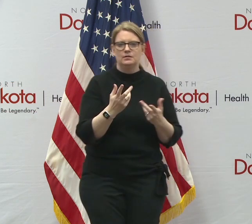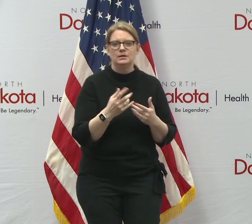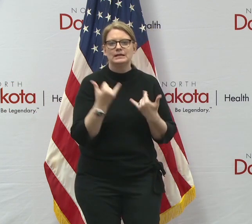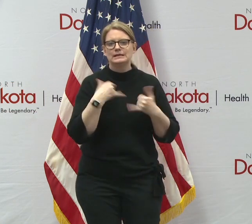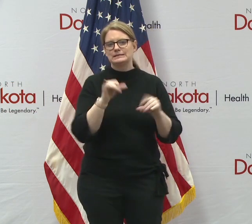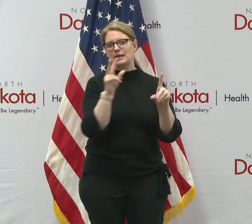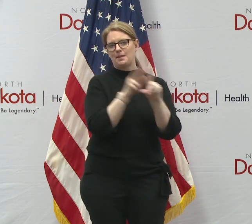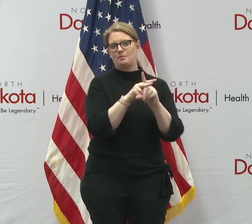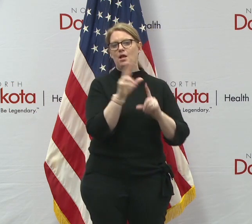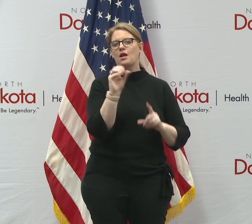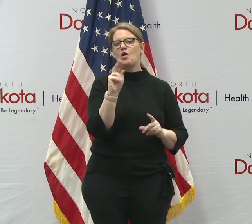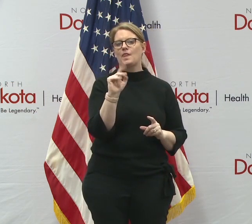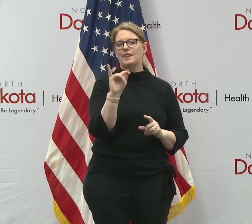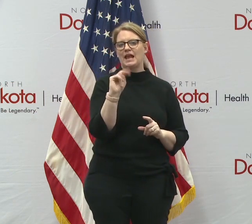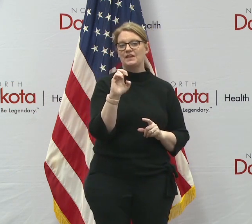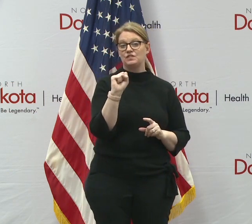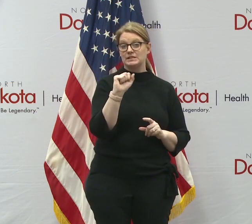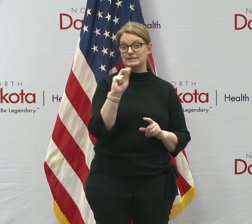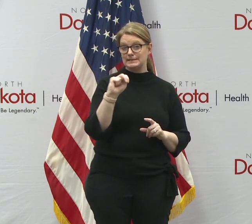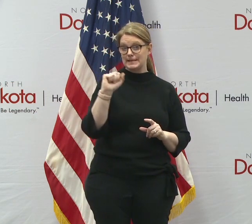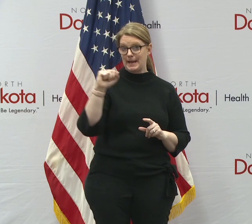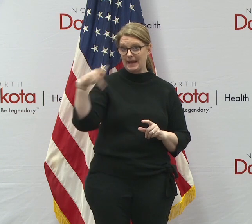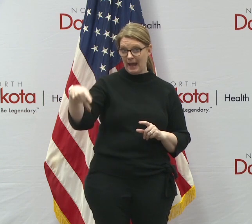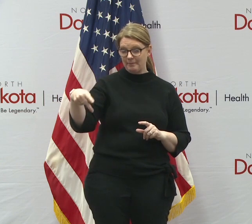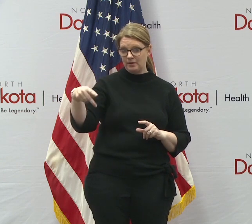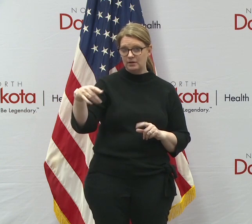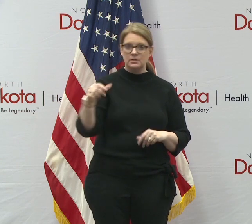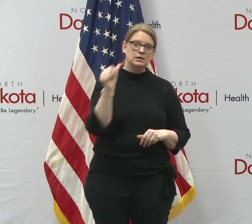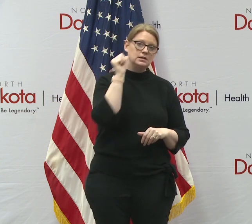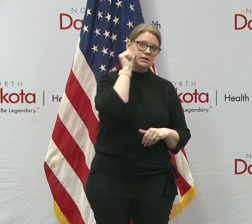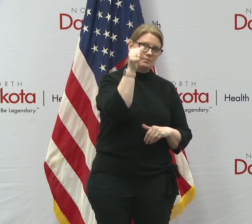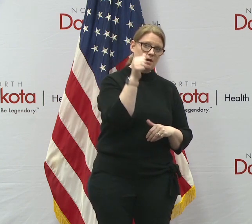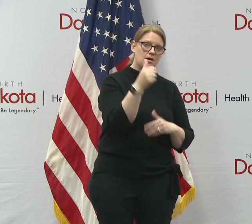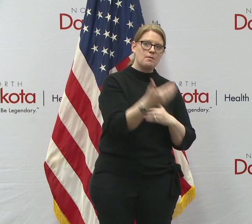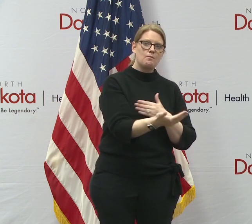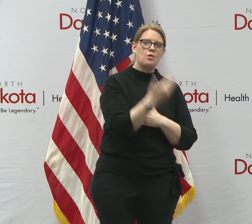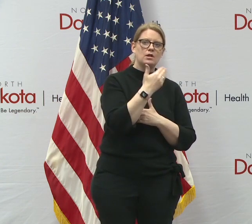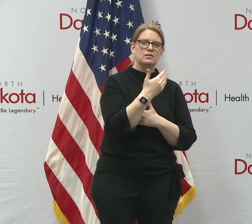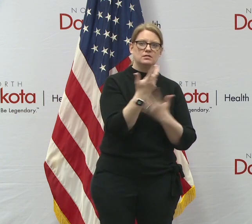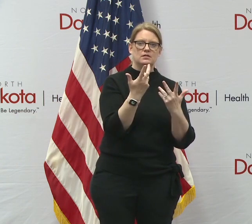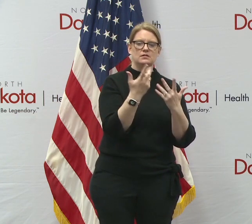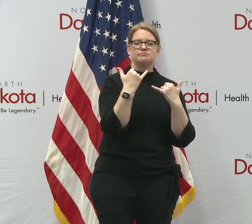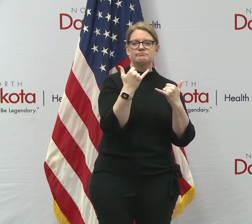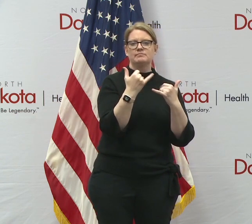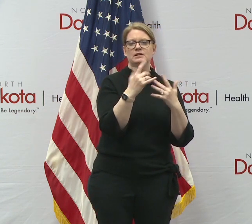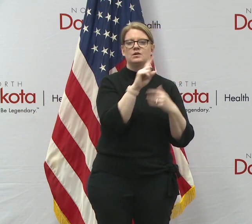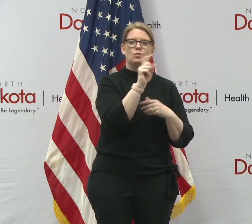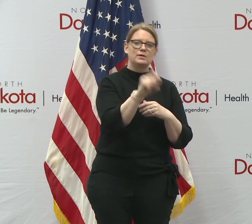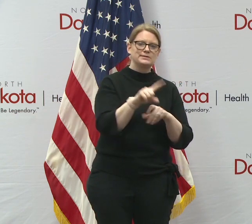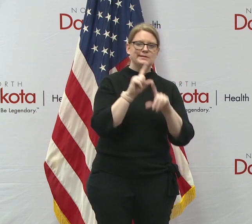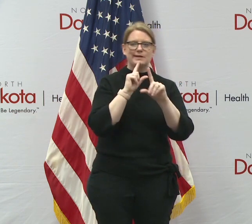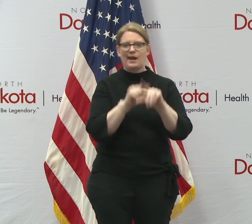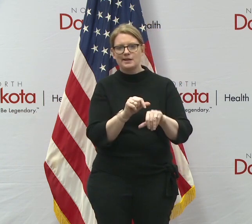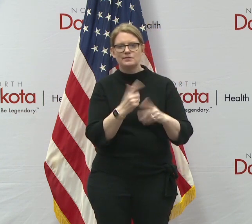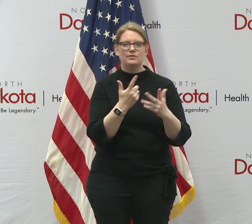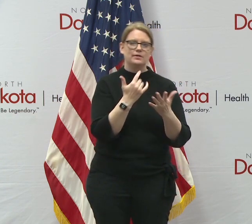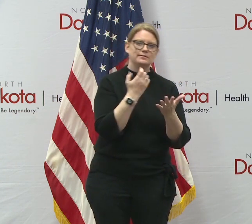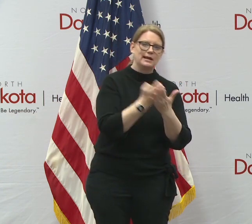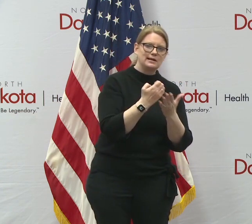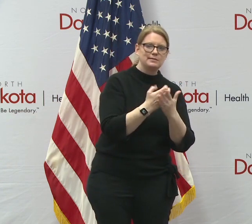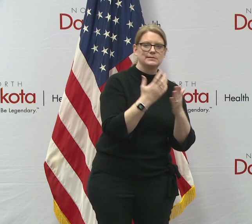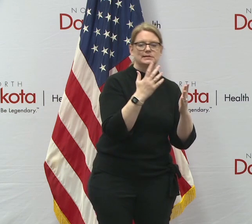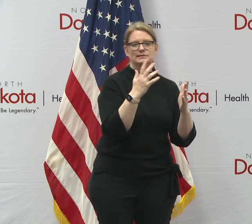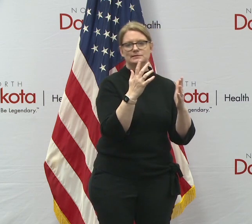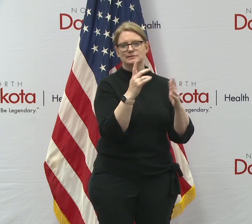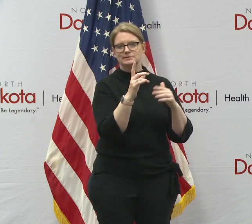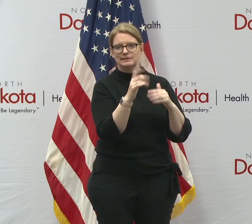apply online for SNAP. And then tomorrow morning there will be updated Q&As for all economic assistance, whether that's SNAP, temporary assistance